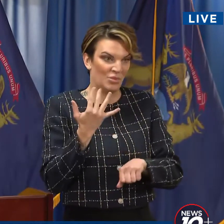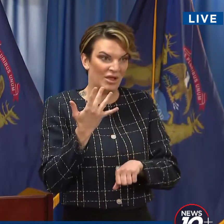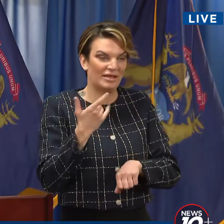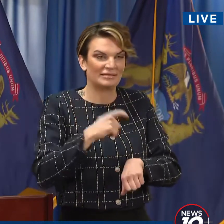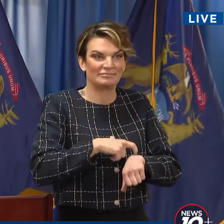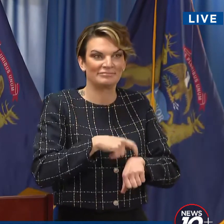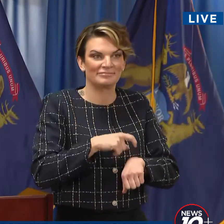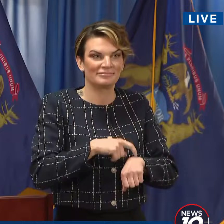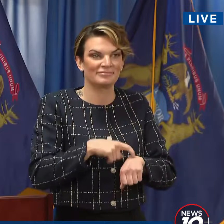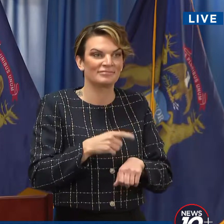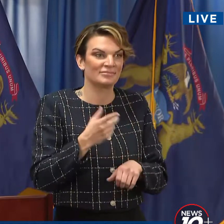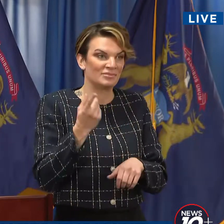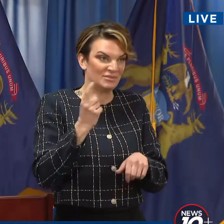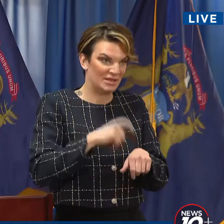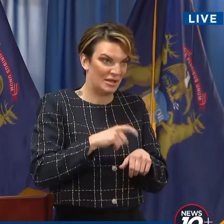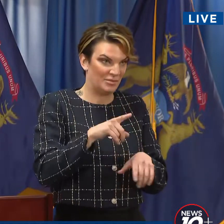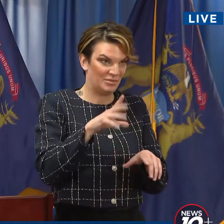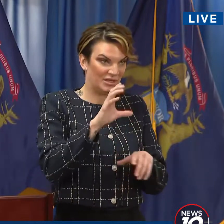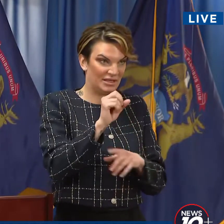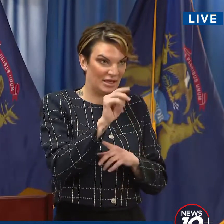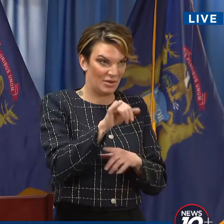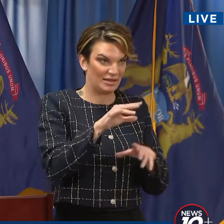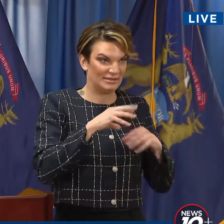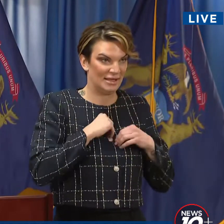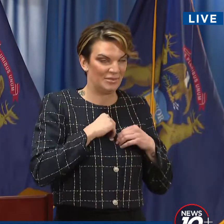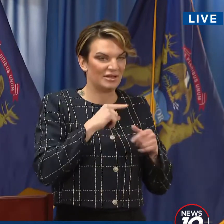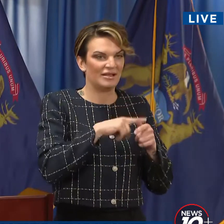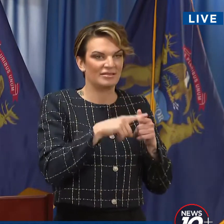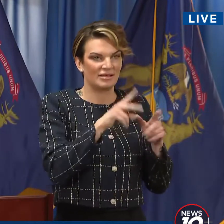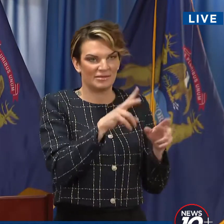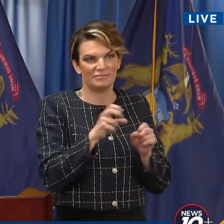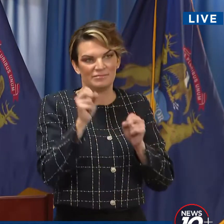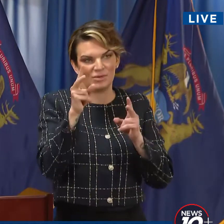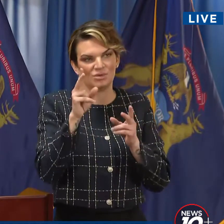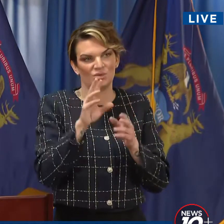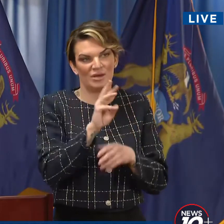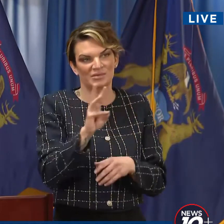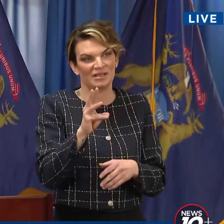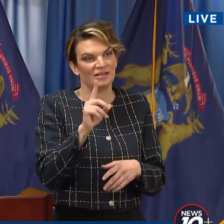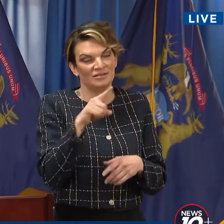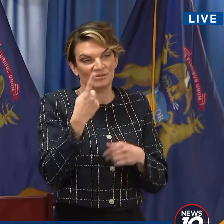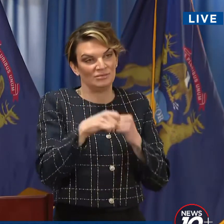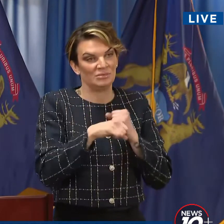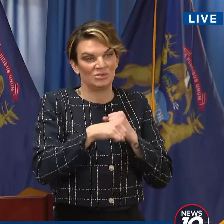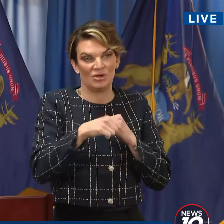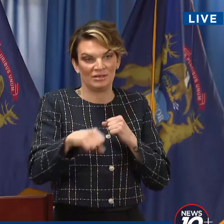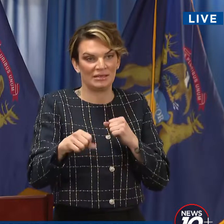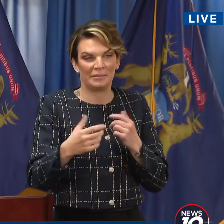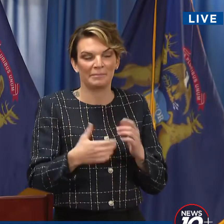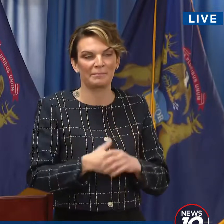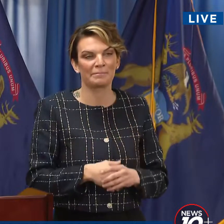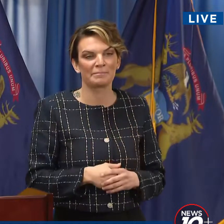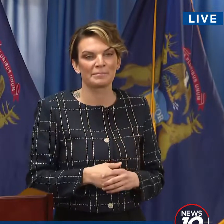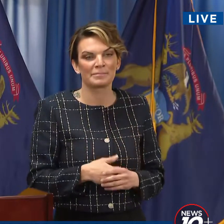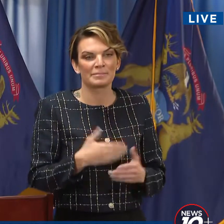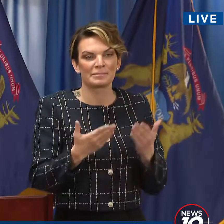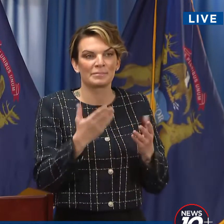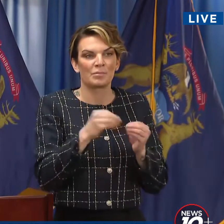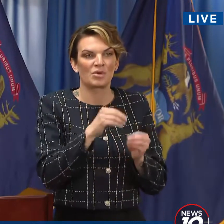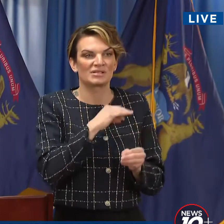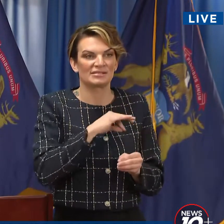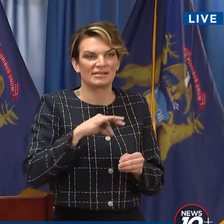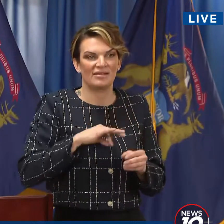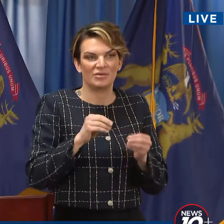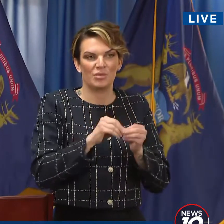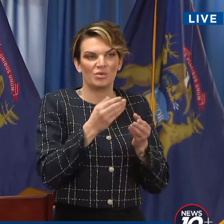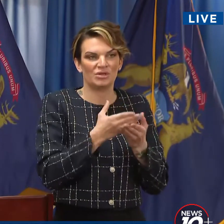go from being accepted by the county to then being posted on the website, and that just took a long time. Perhaps with more staff and